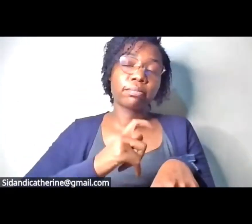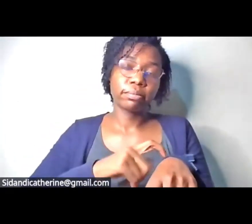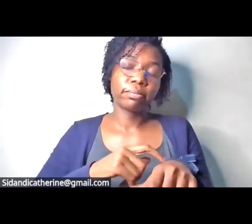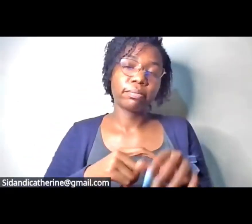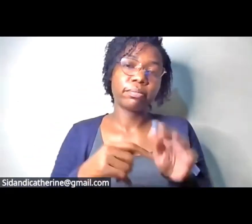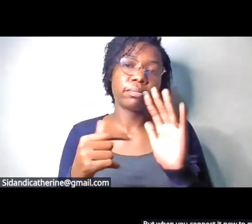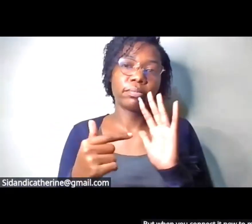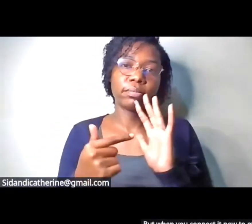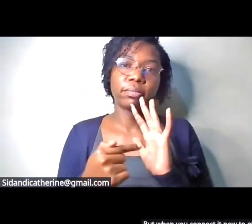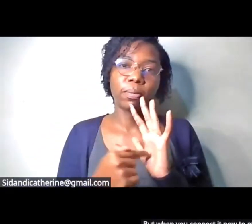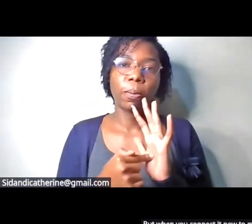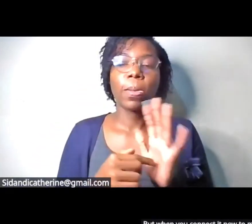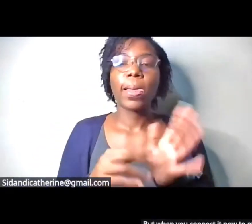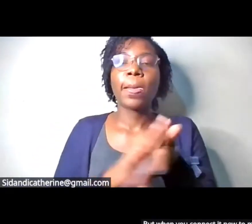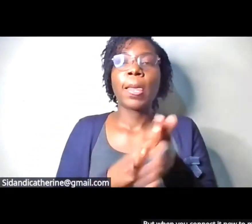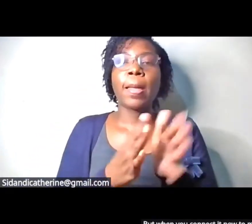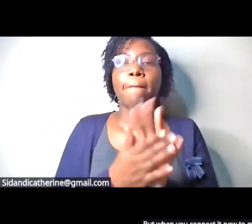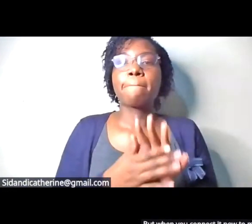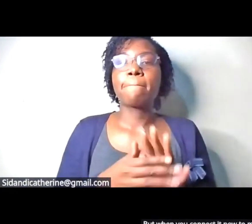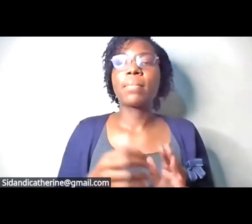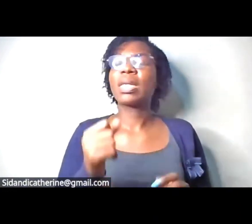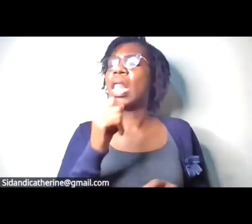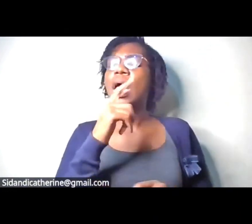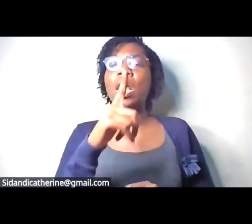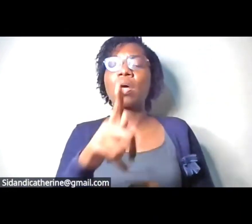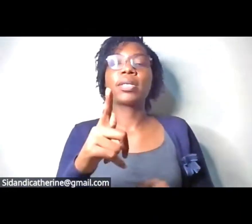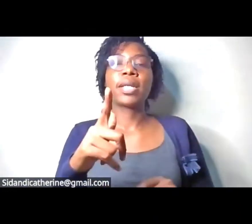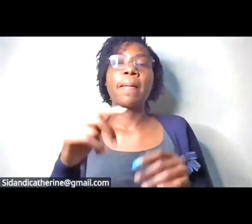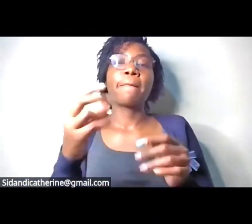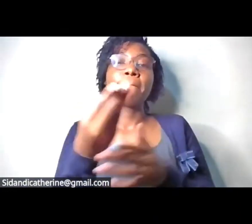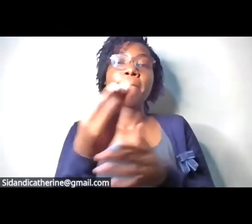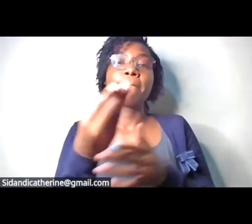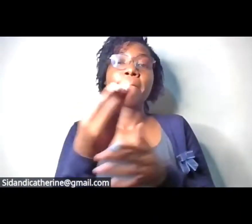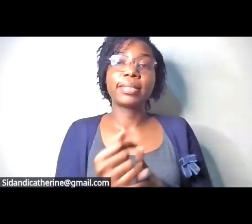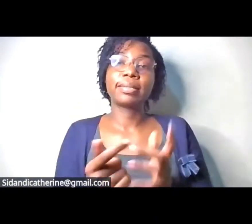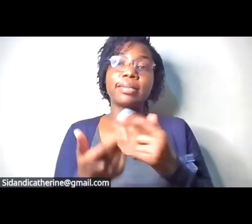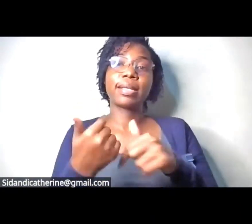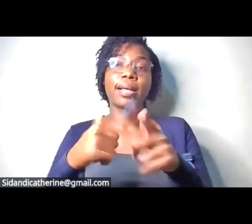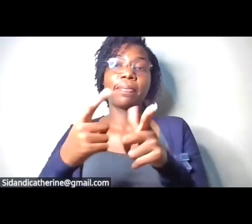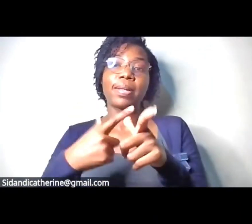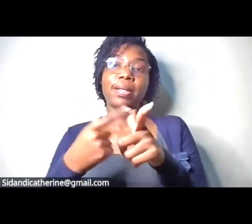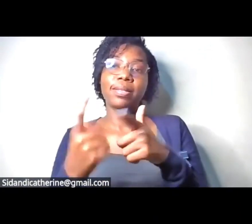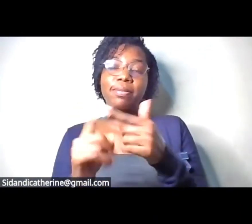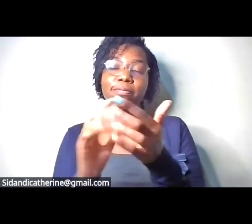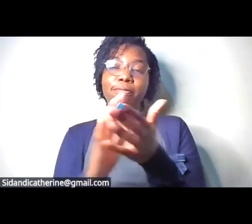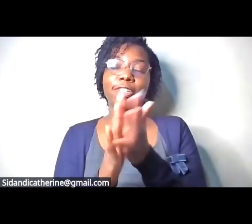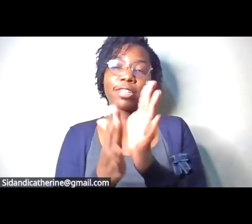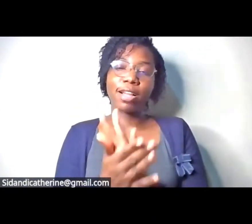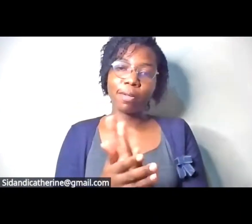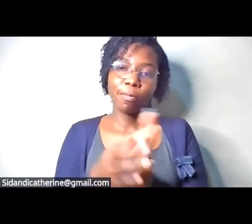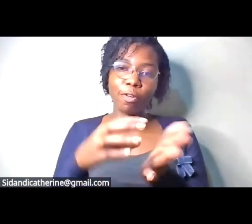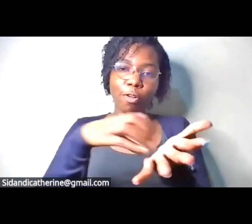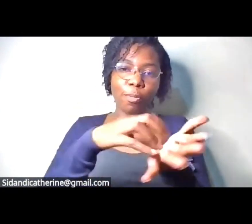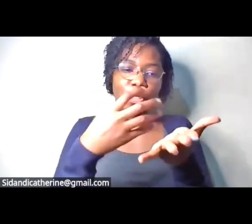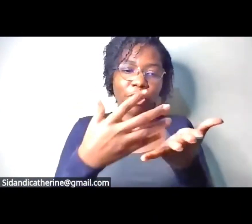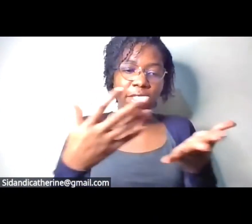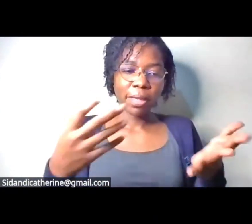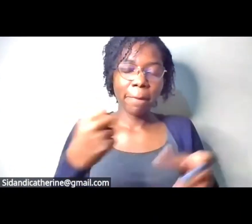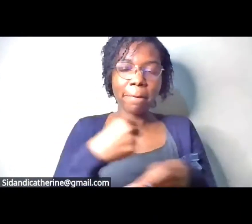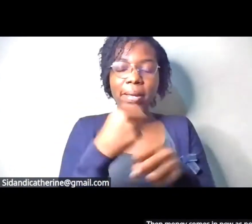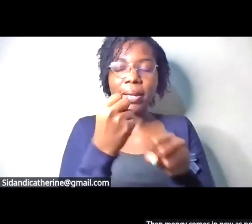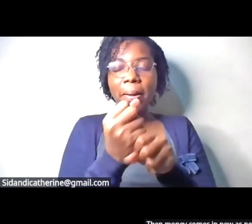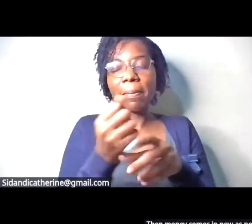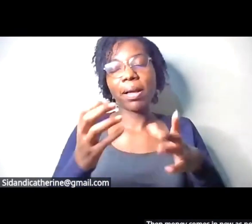little louder, then money comes in now as now the common thing that will cause them now to go separate ways.